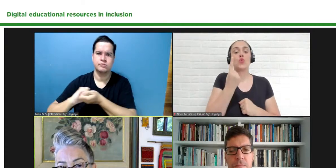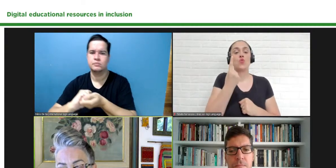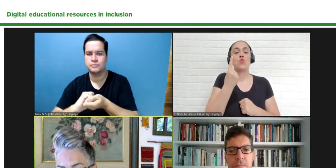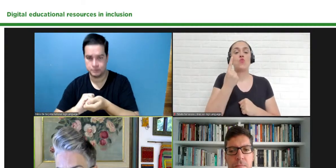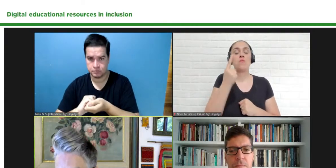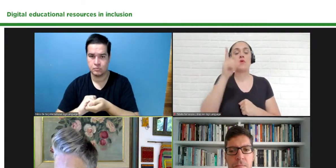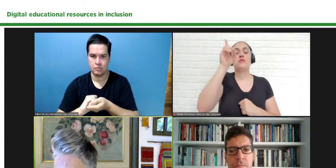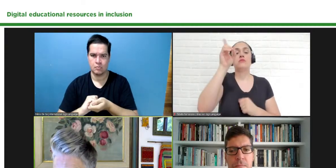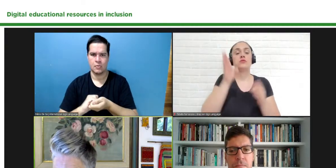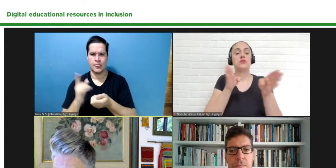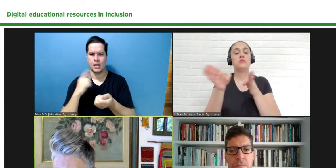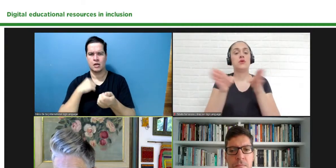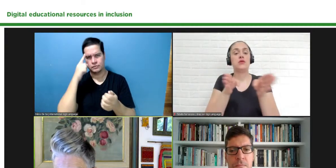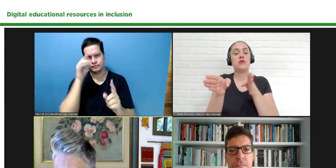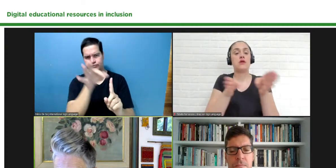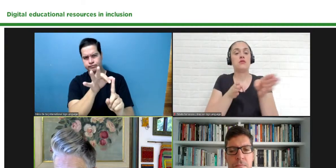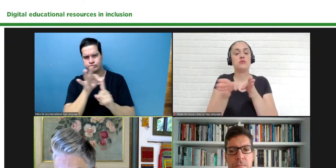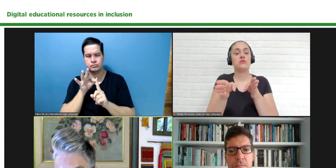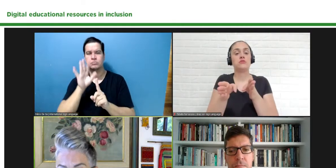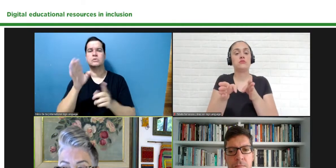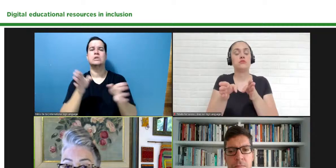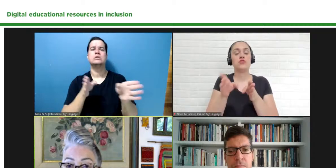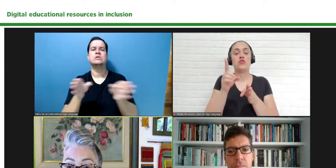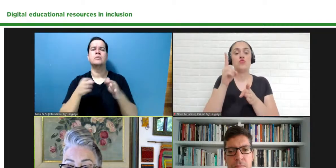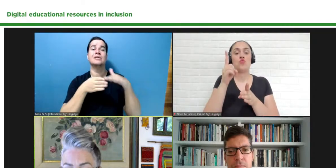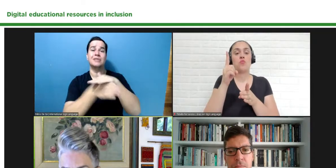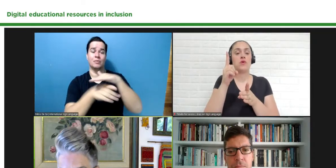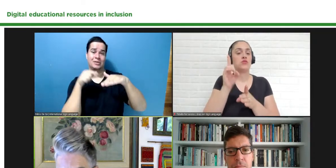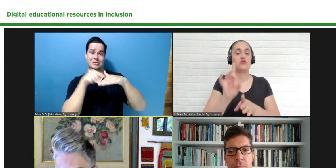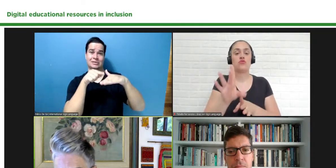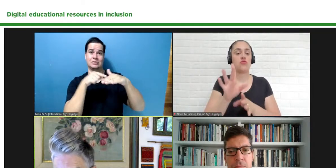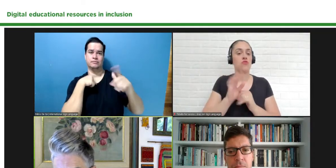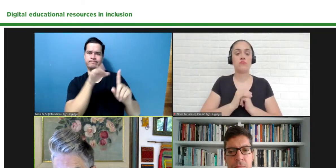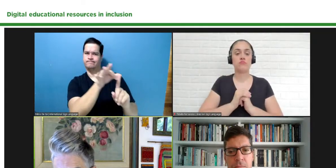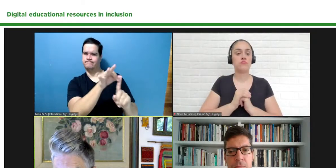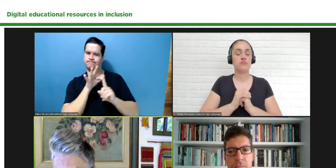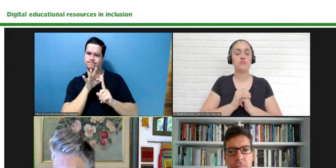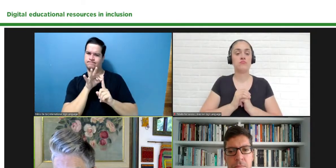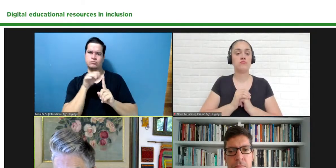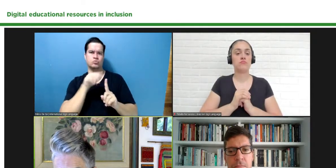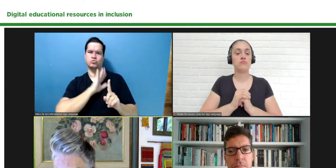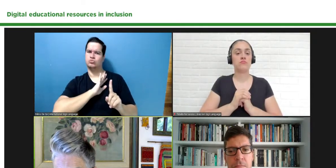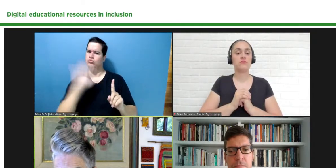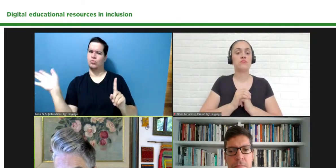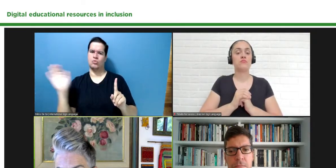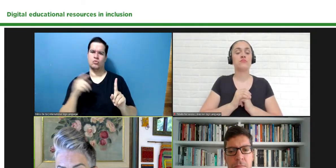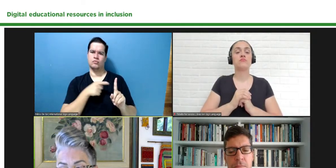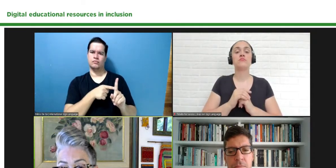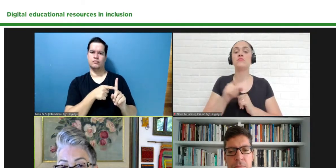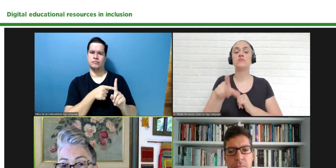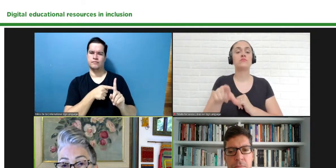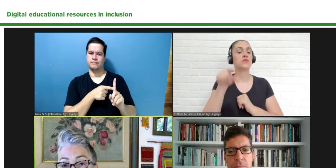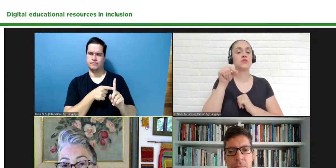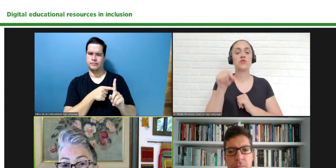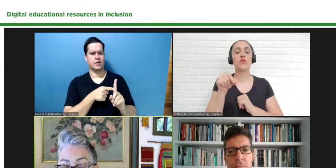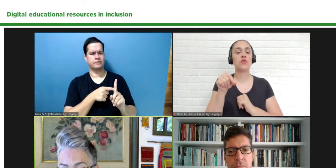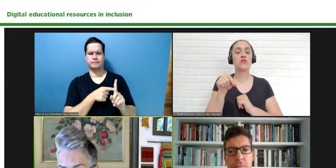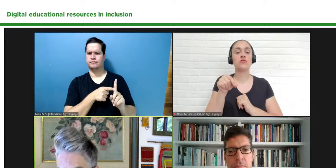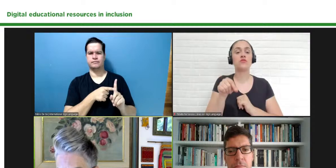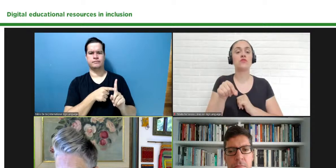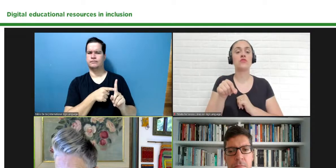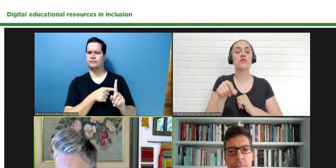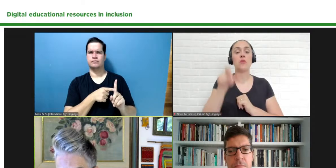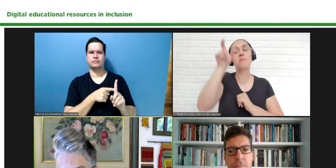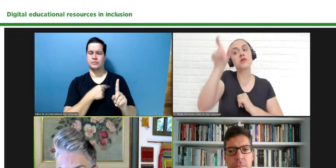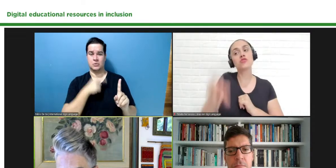time. We do not choose one disability at a time. We do not choose a specific kind of